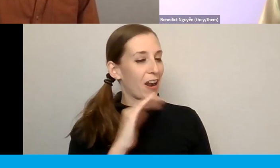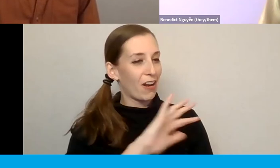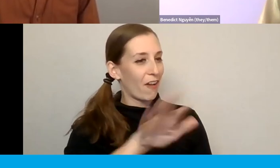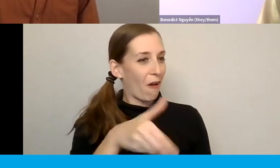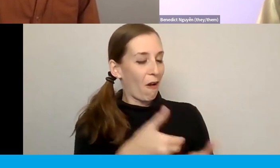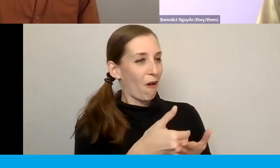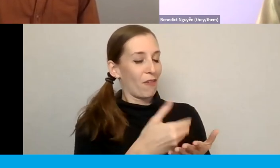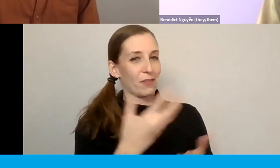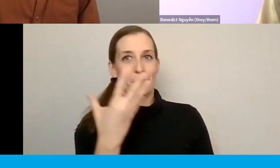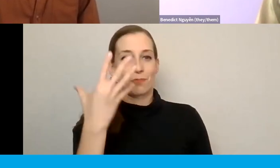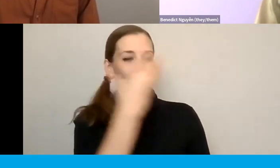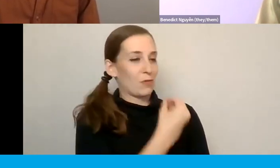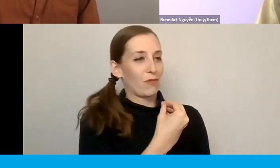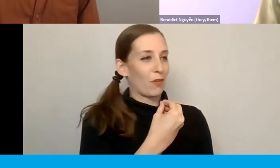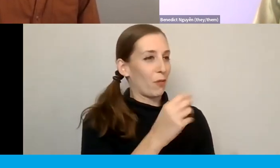And so like,